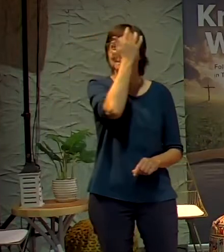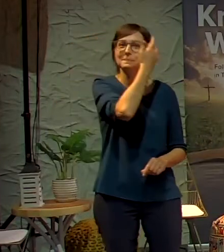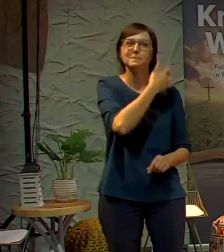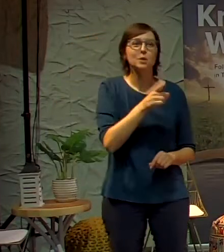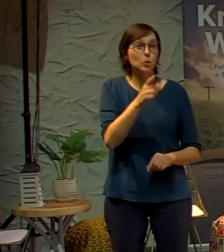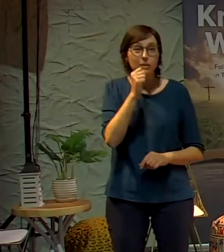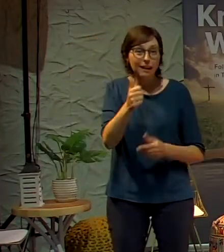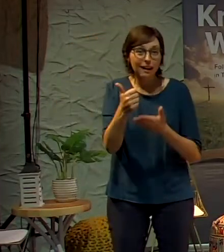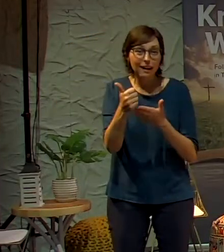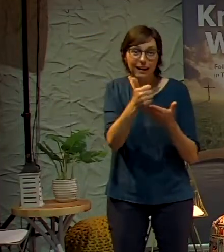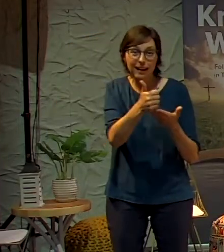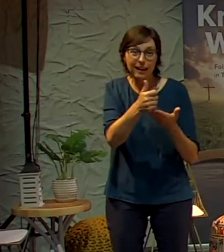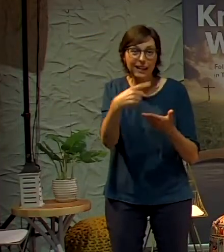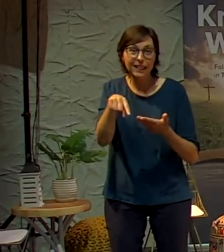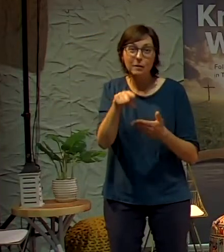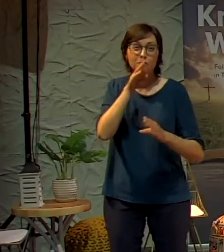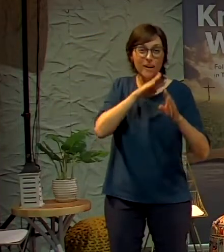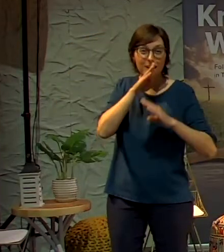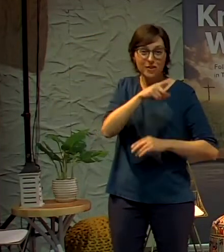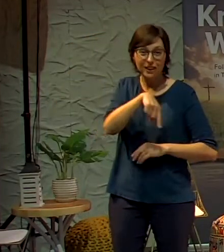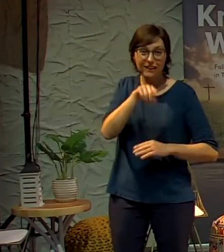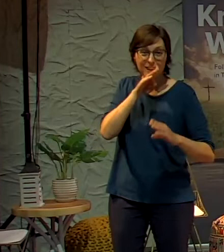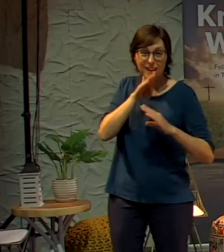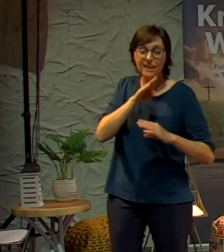You did not, right? Was it frustrating for them at times?